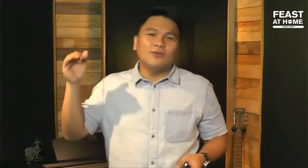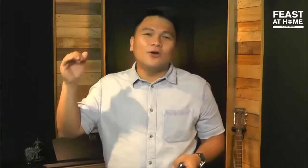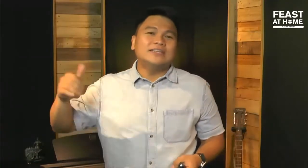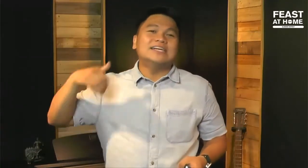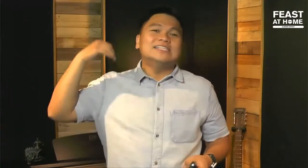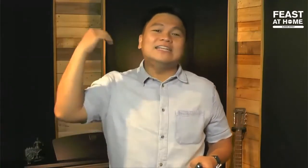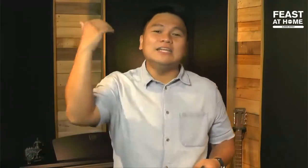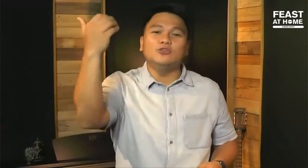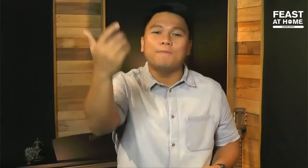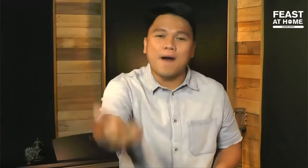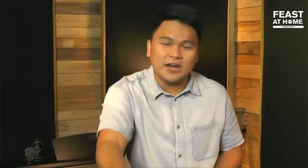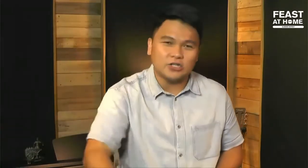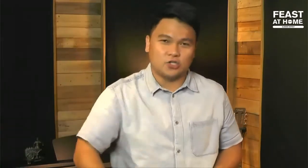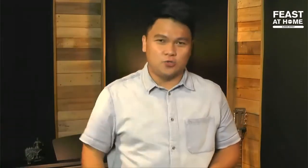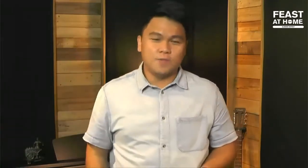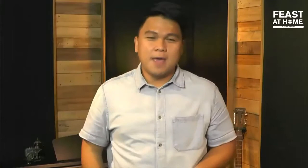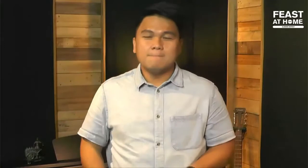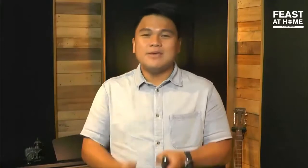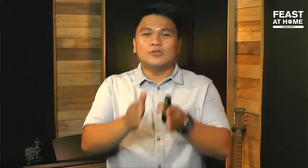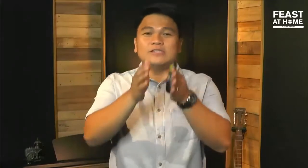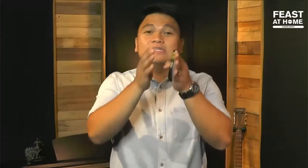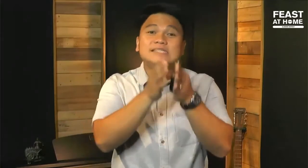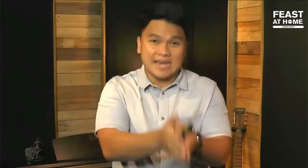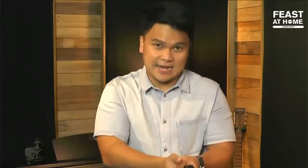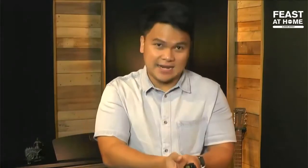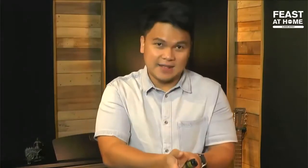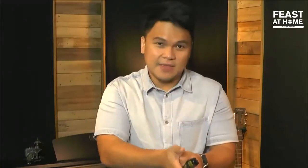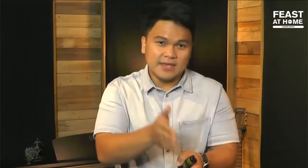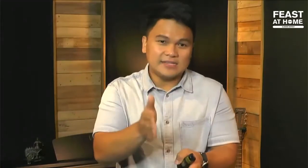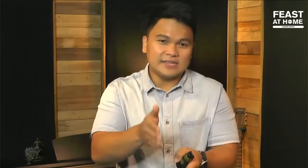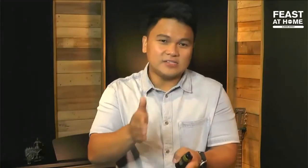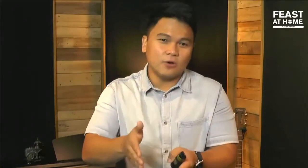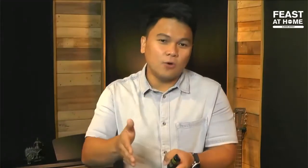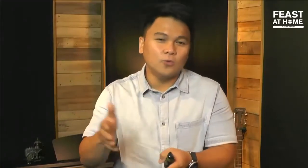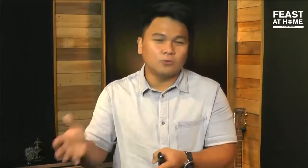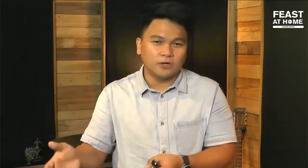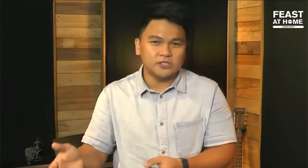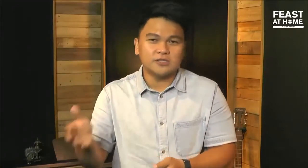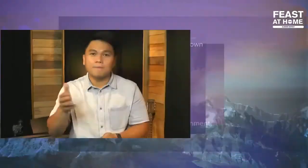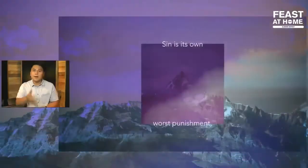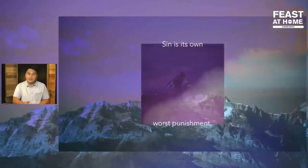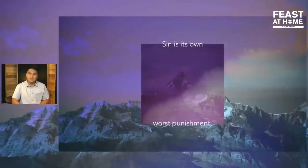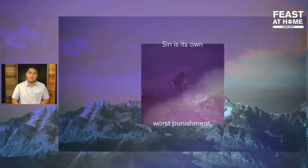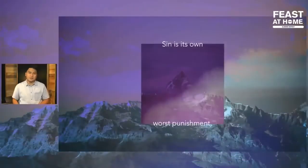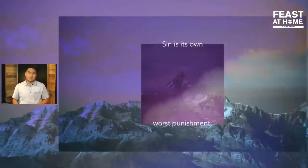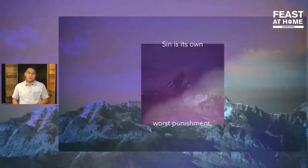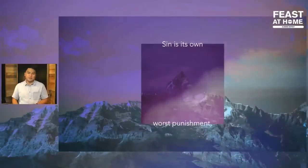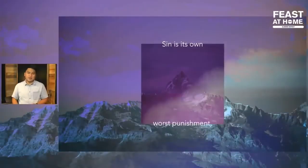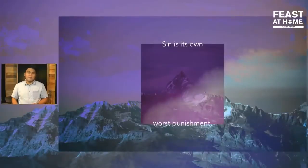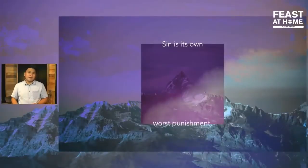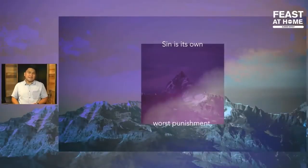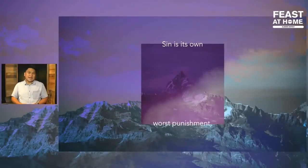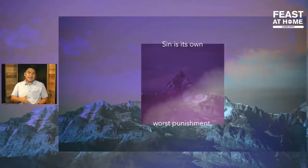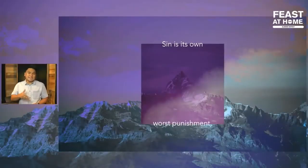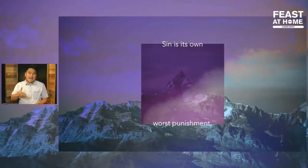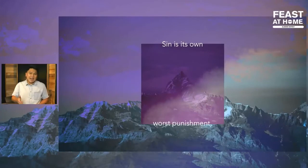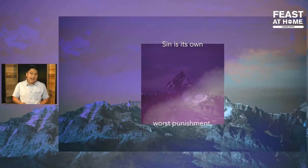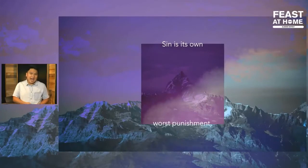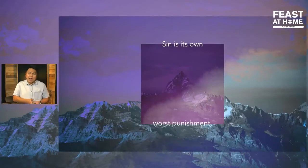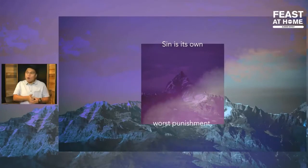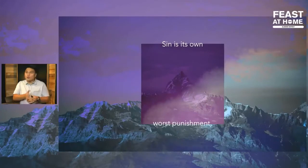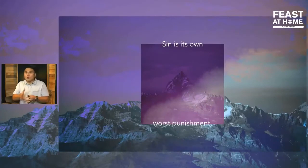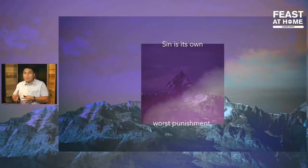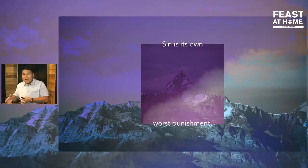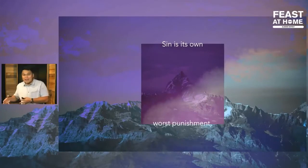day, the Lord does not need to punish you because sin is its own worst punishment. Pag nagkasala